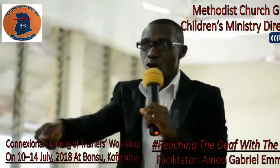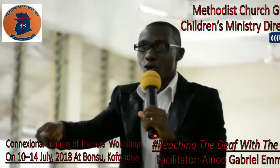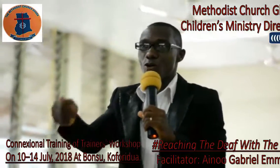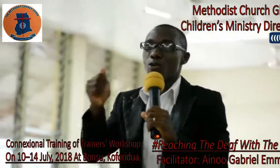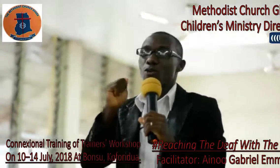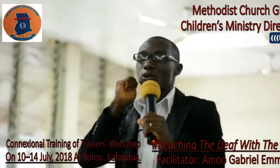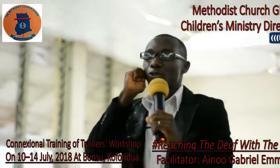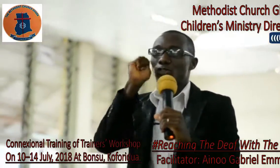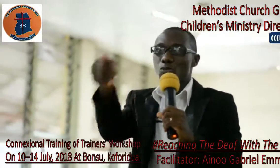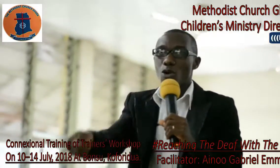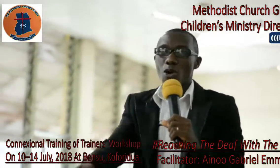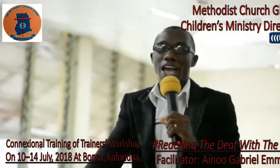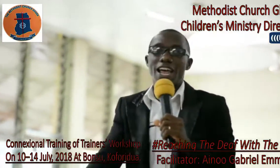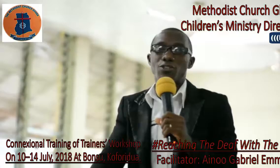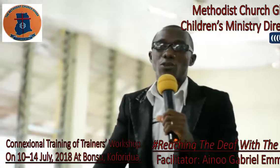tomorrow. Tomorrow. And let's do the